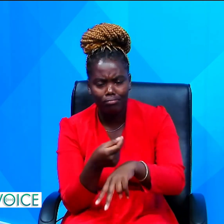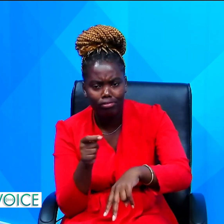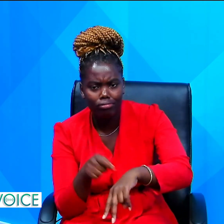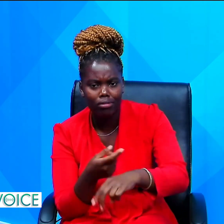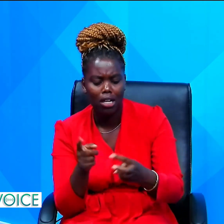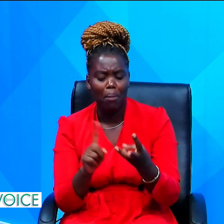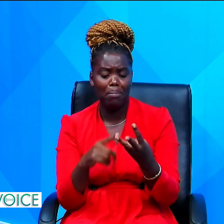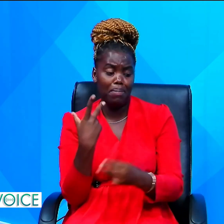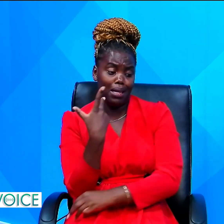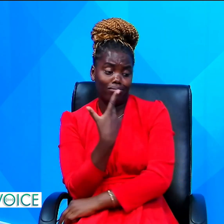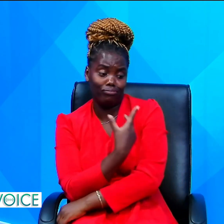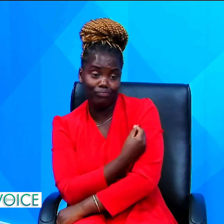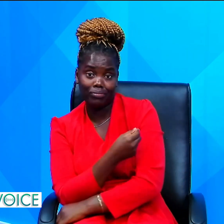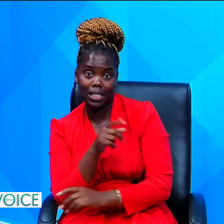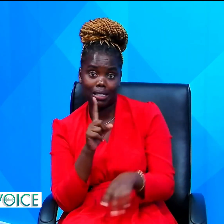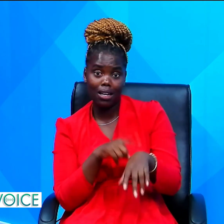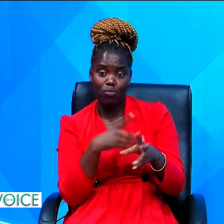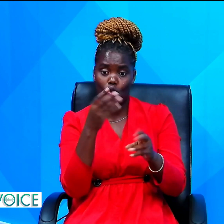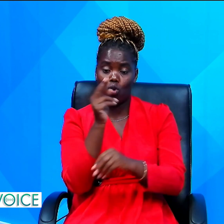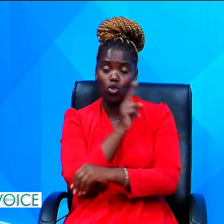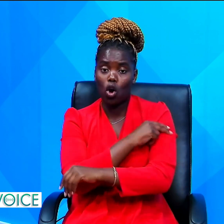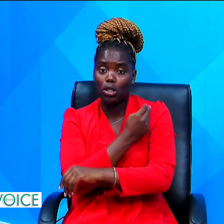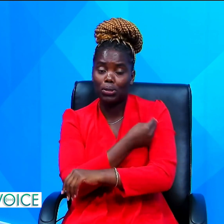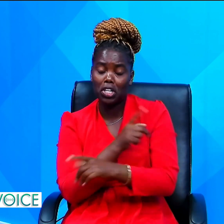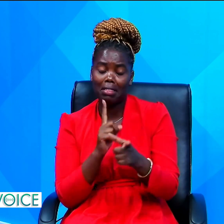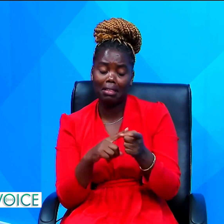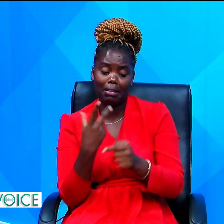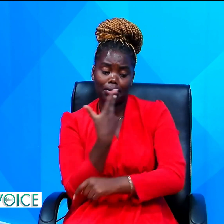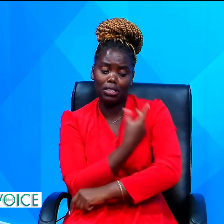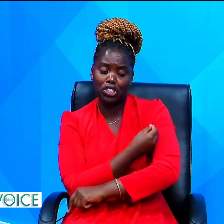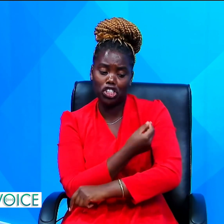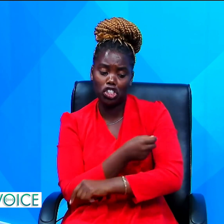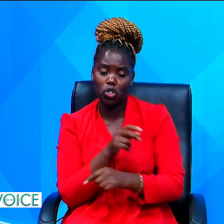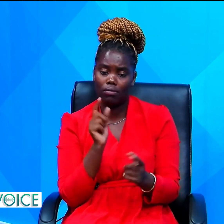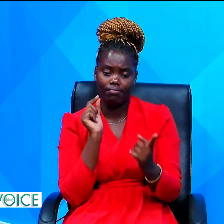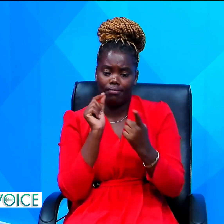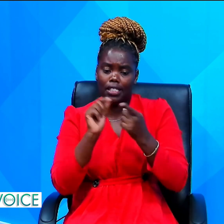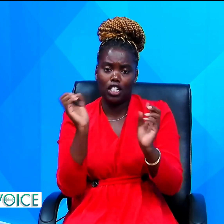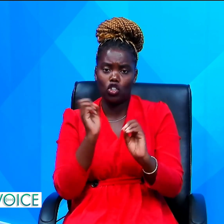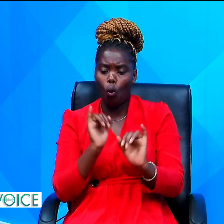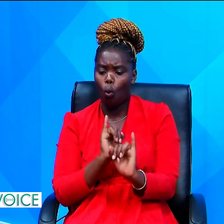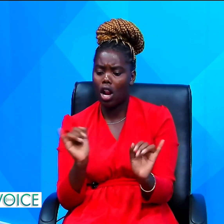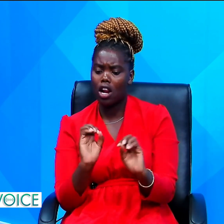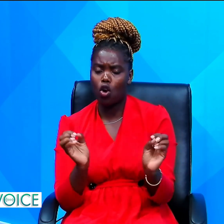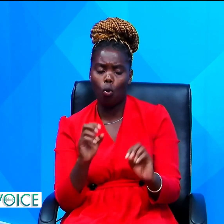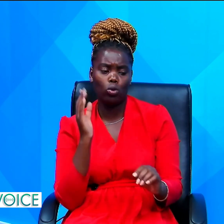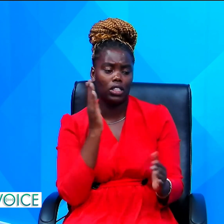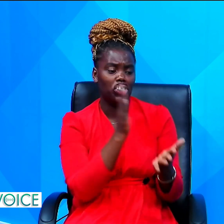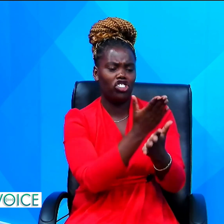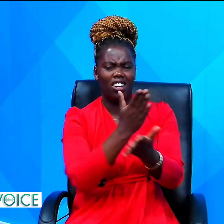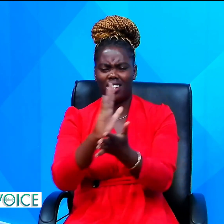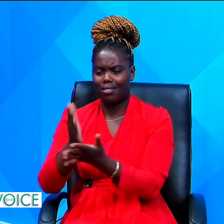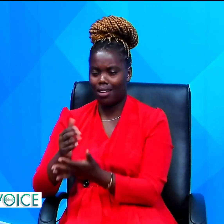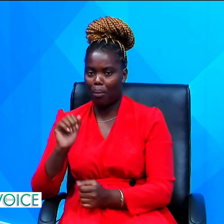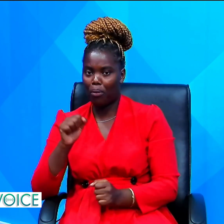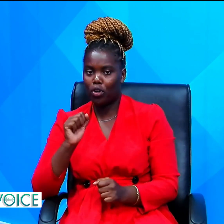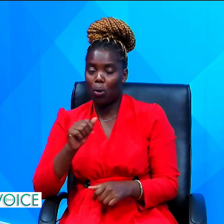needles, syringes, hospital syringes, where they share it without cleaning